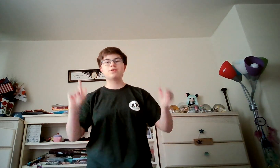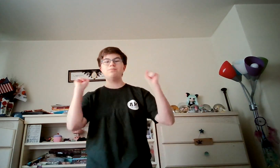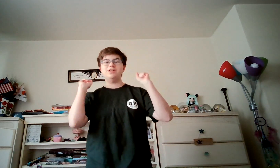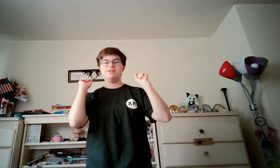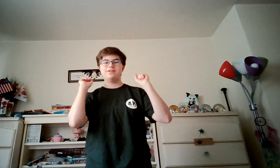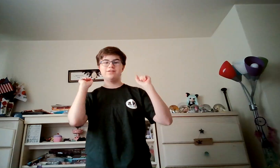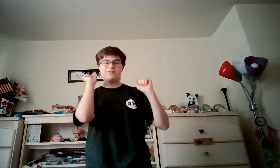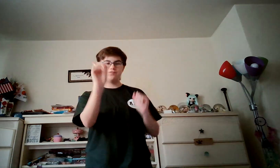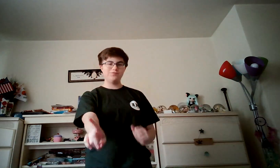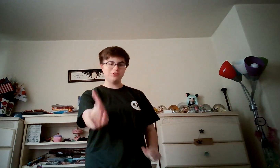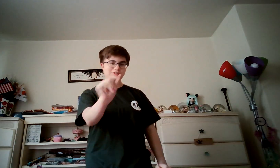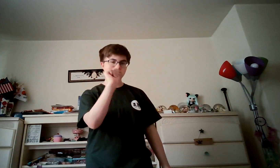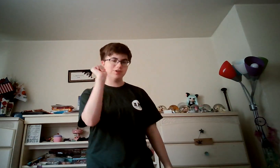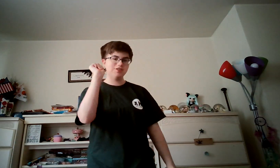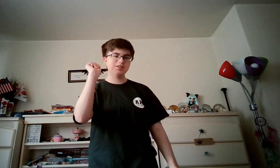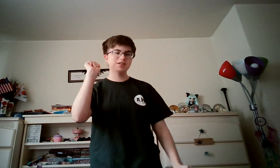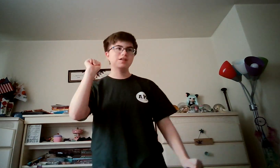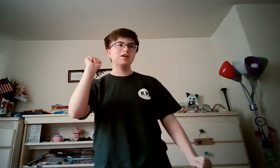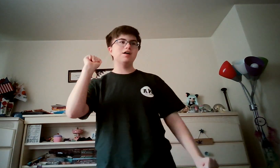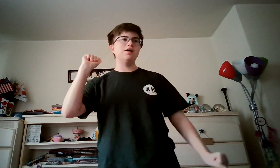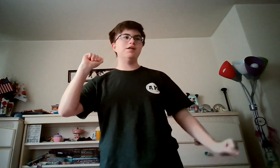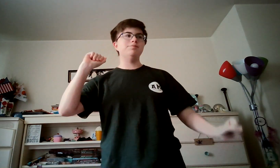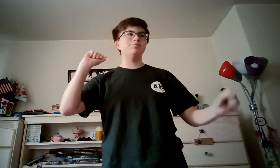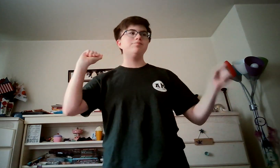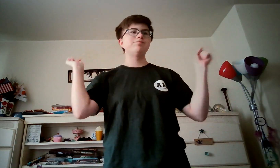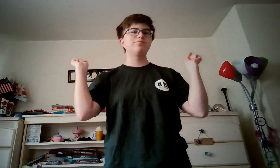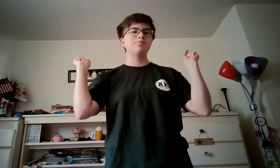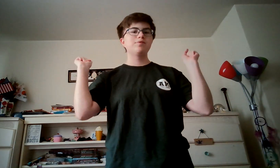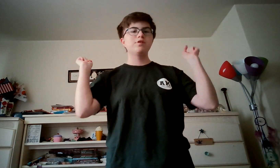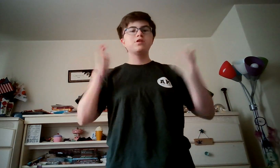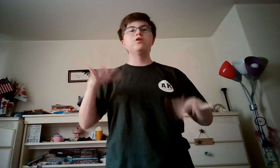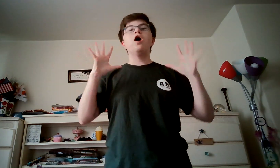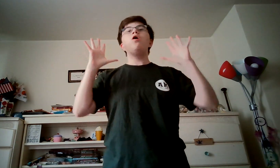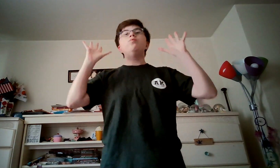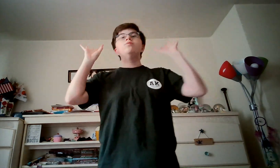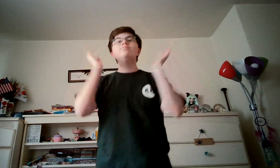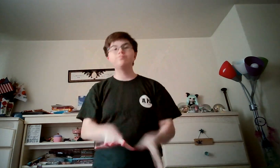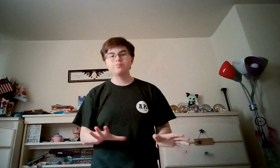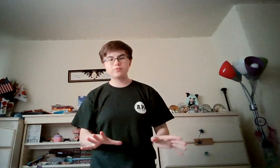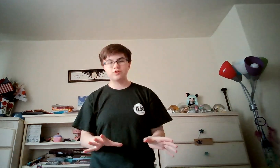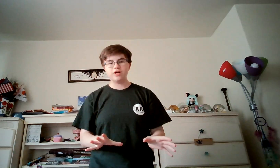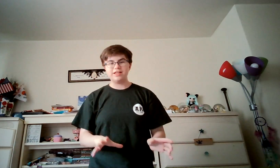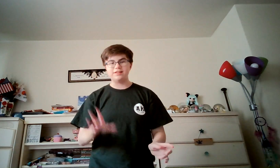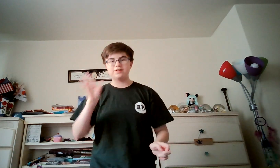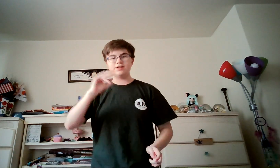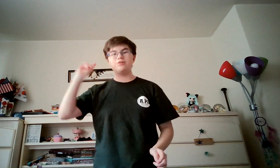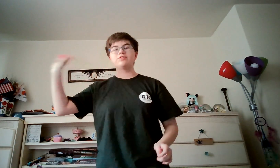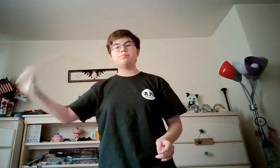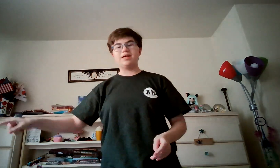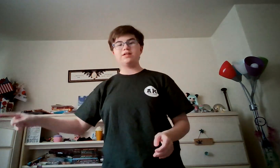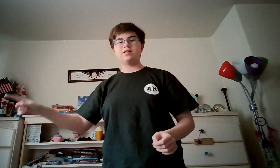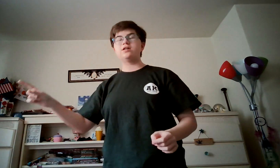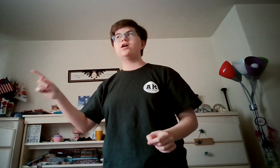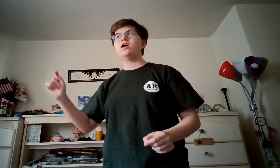but first things first. Um, oh, karate. There was the picnic